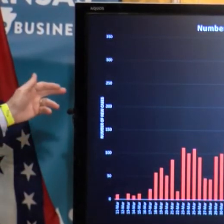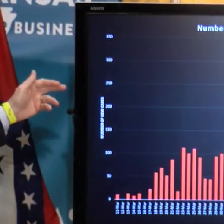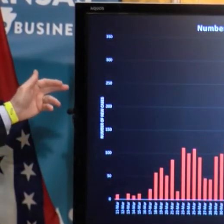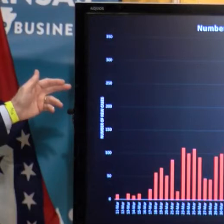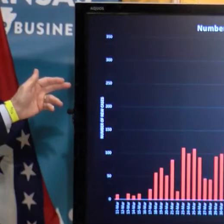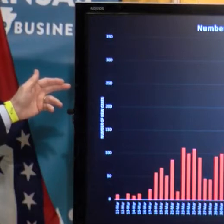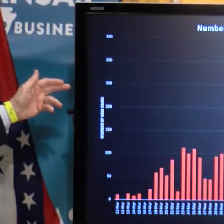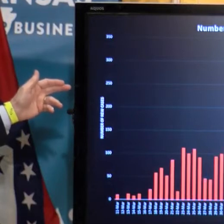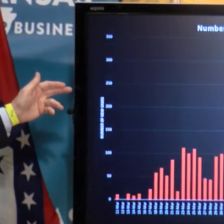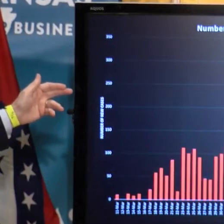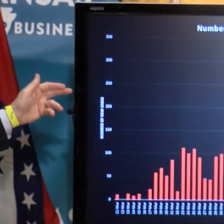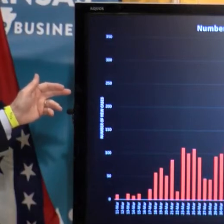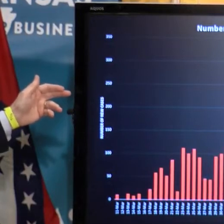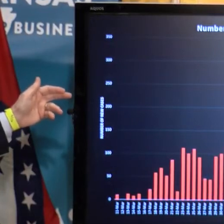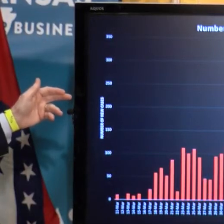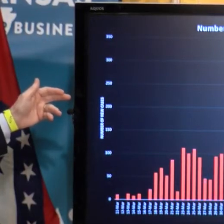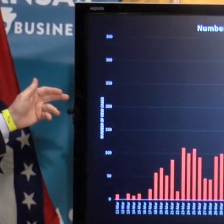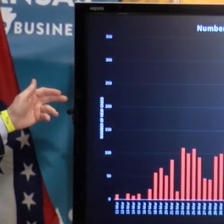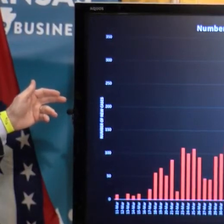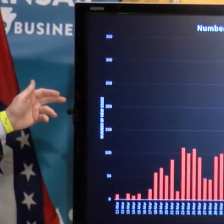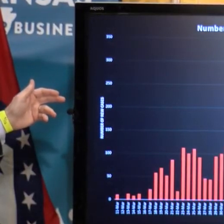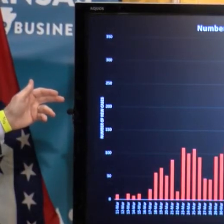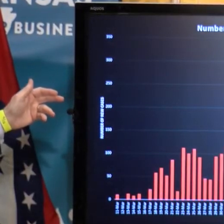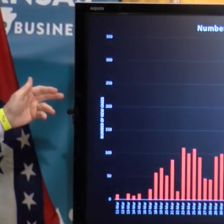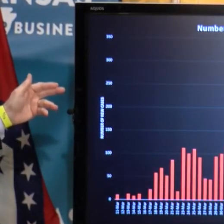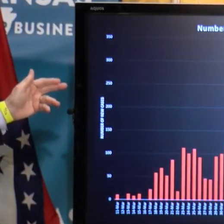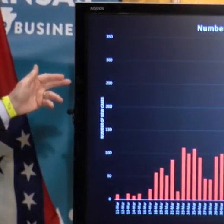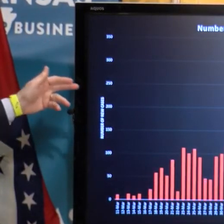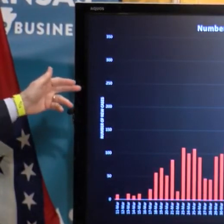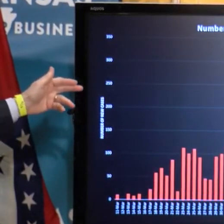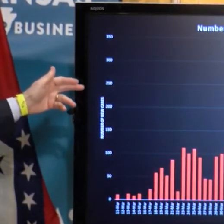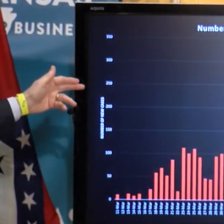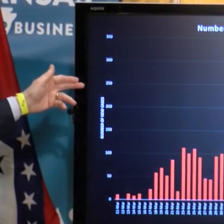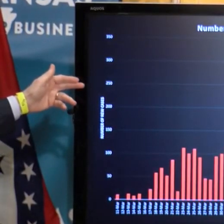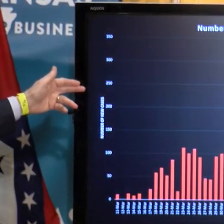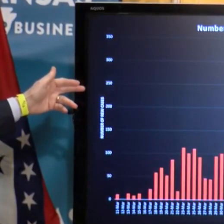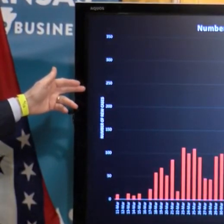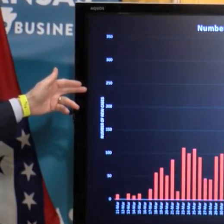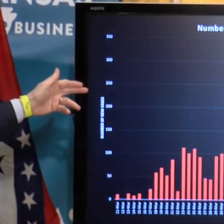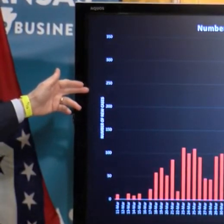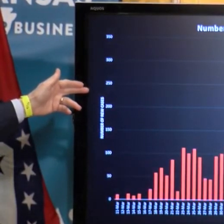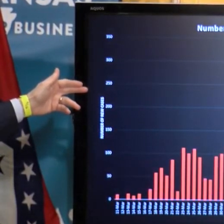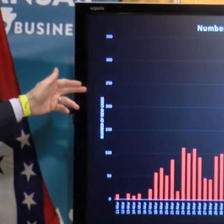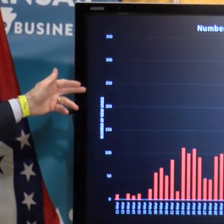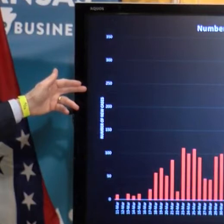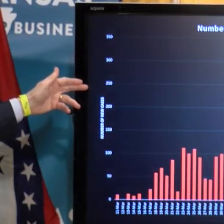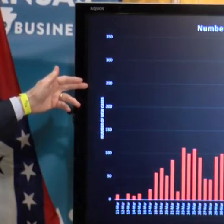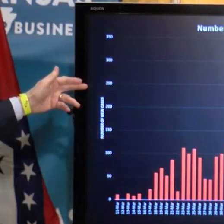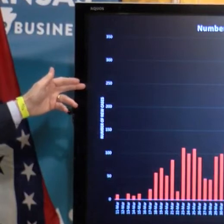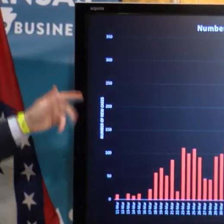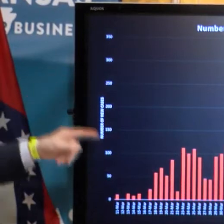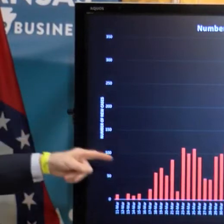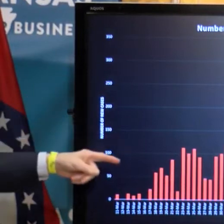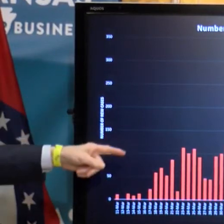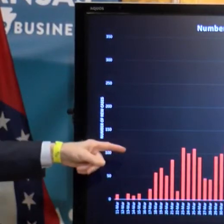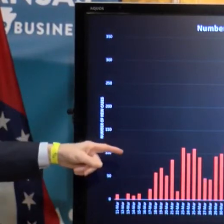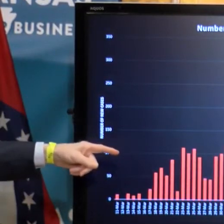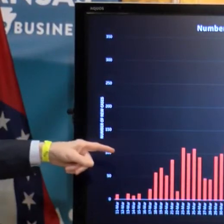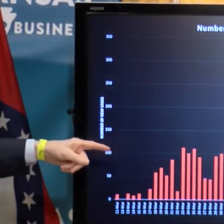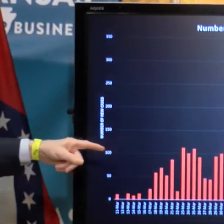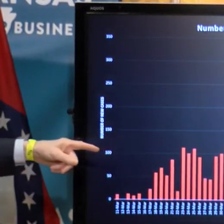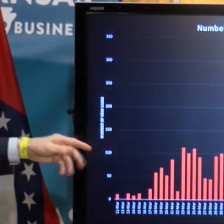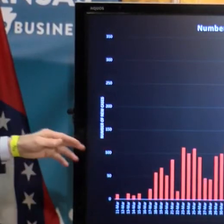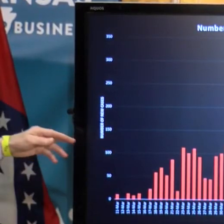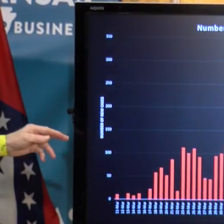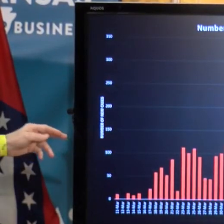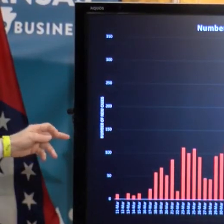one that, particularly with the level of testing we're doing, one that will spike up like that. You know, the next day we